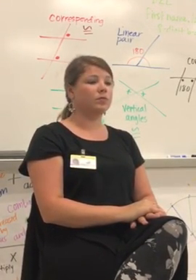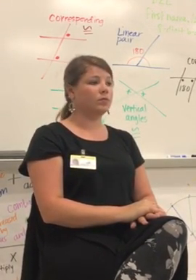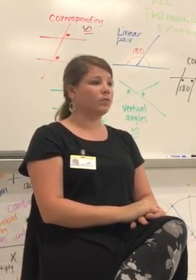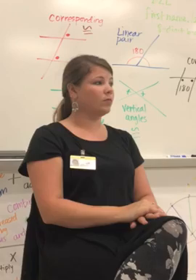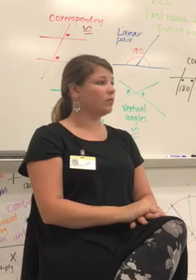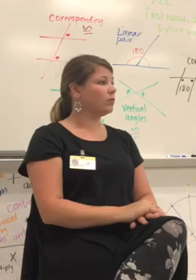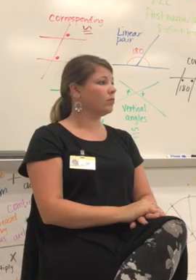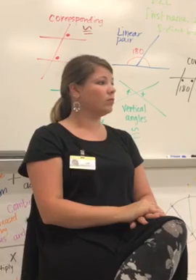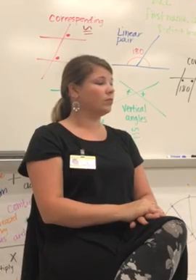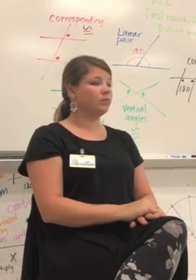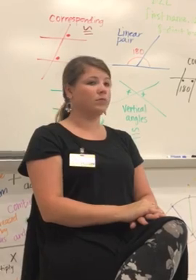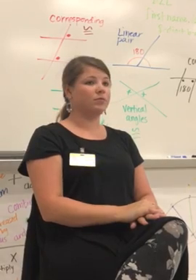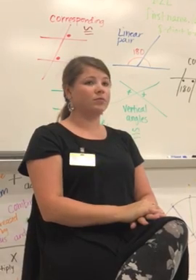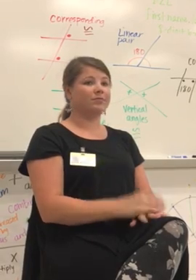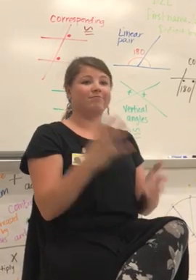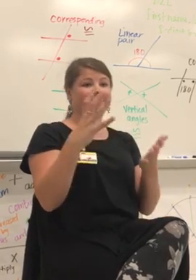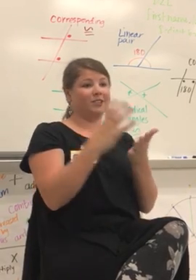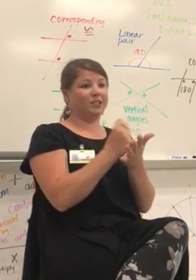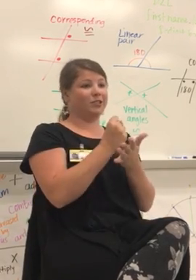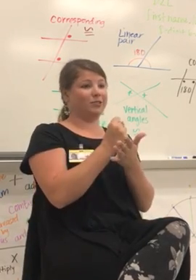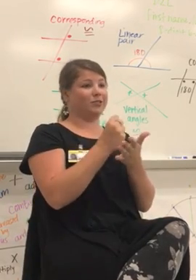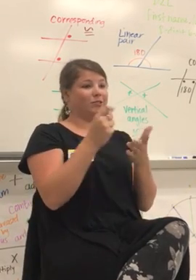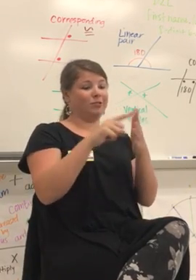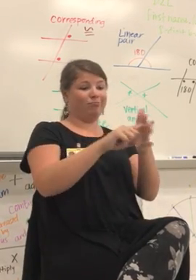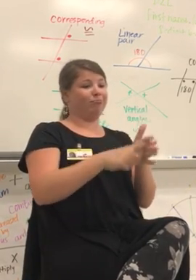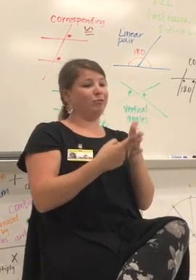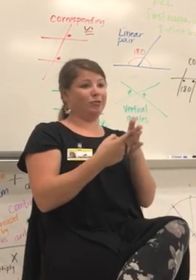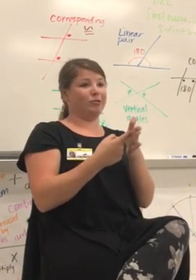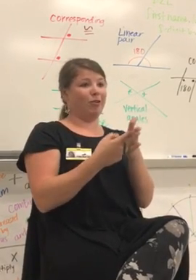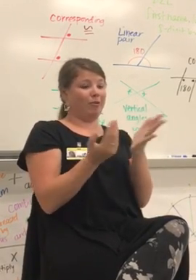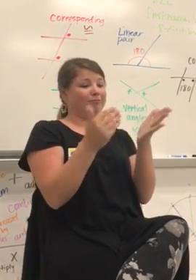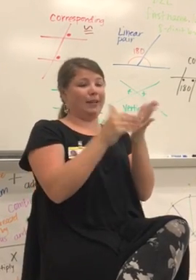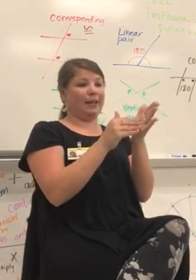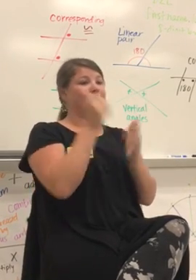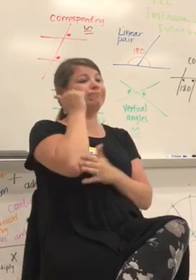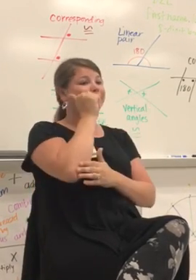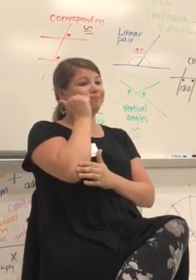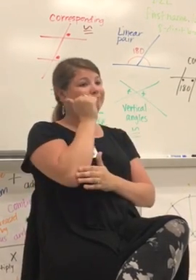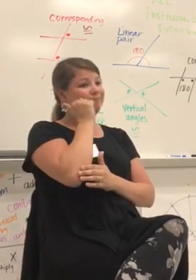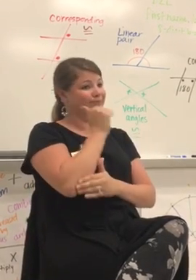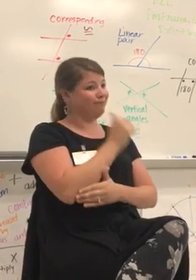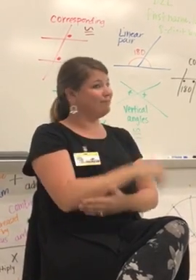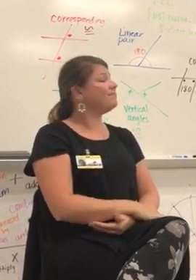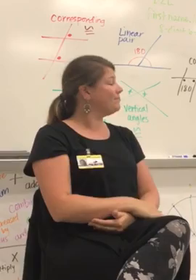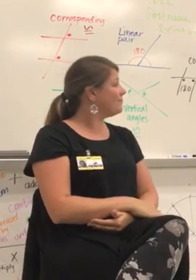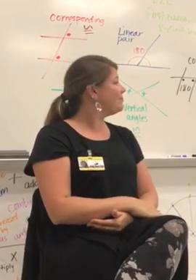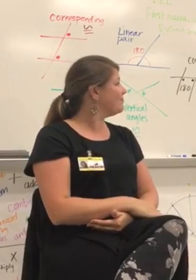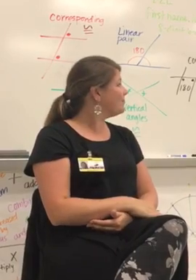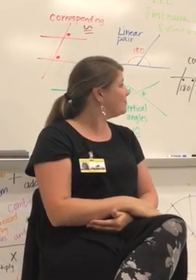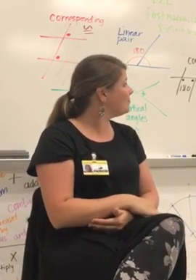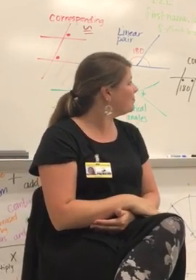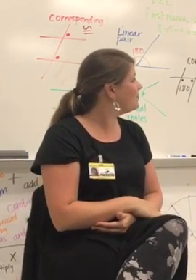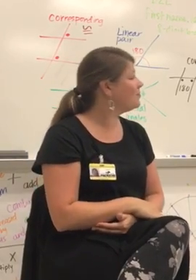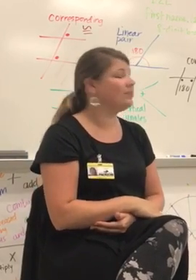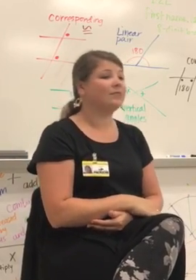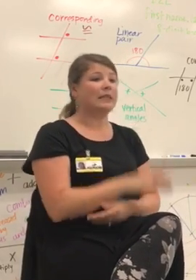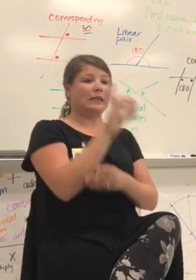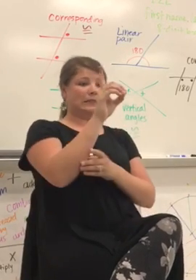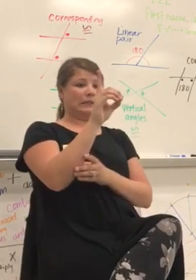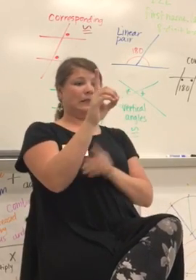Chances start over every day. there. 48. And we're going to use the centimeters cubed, so you should get D.